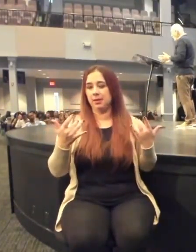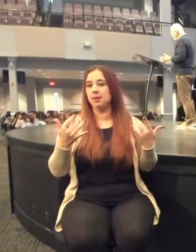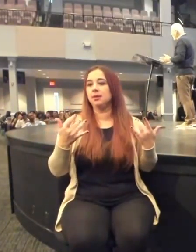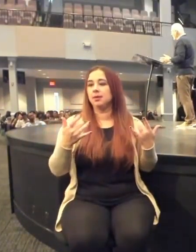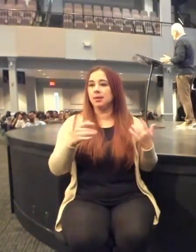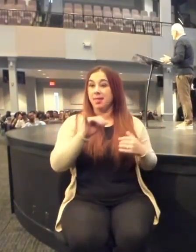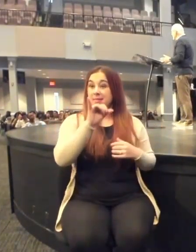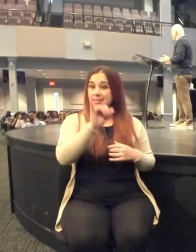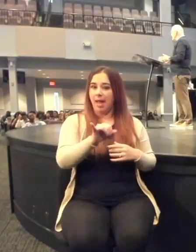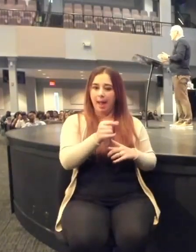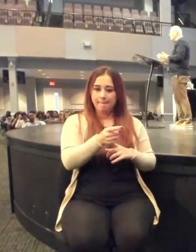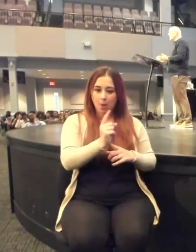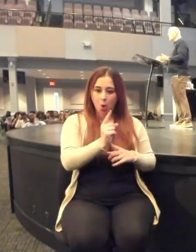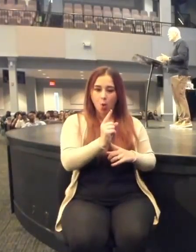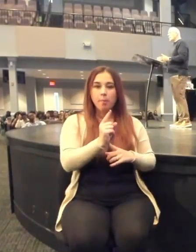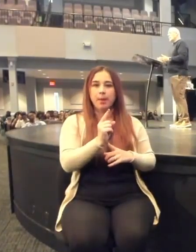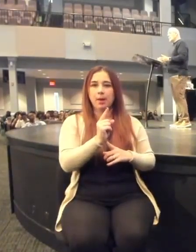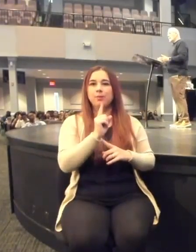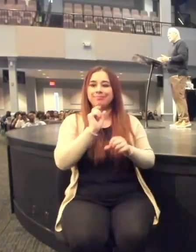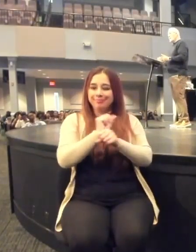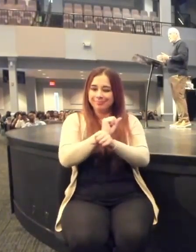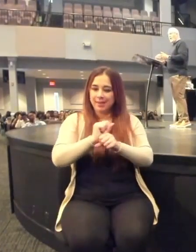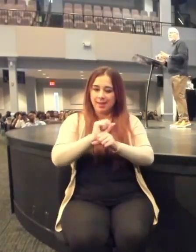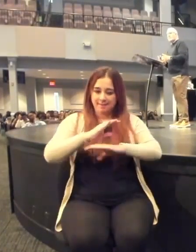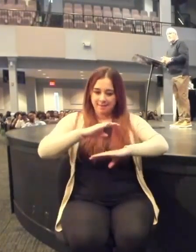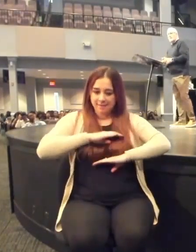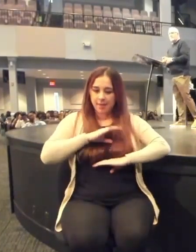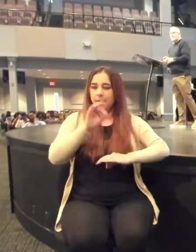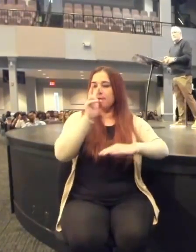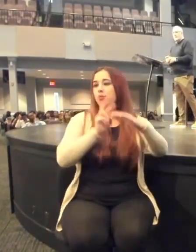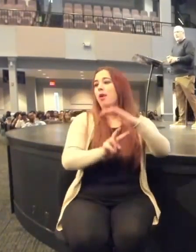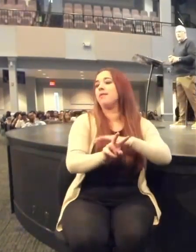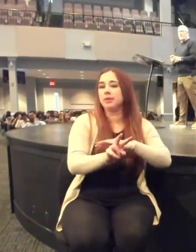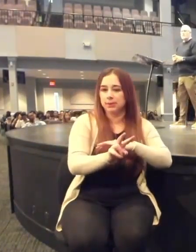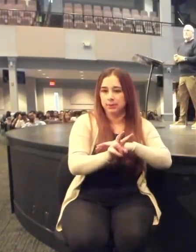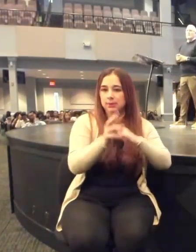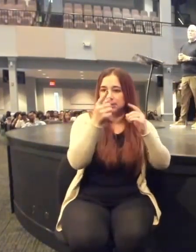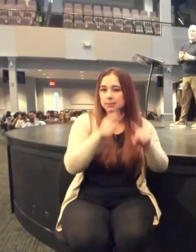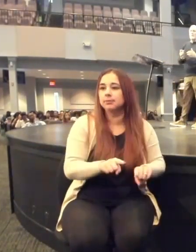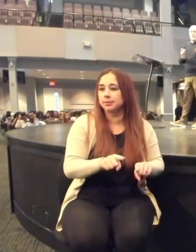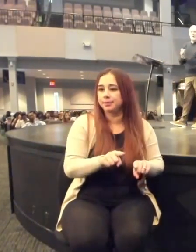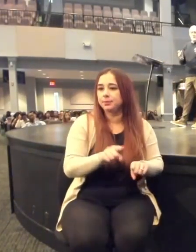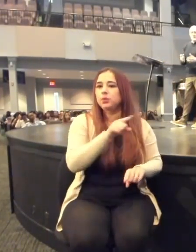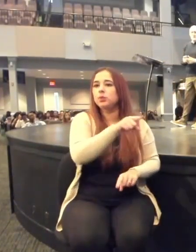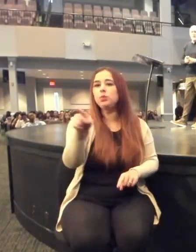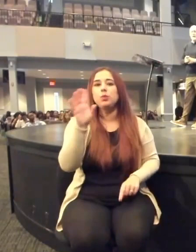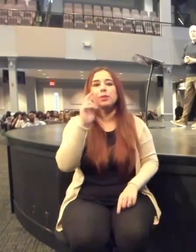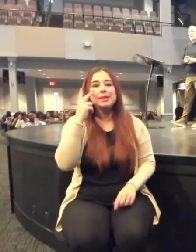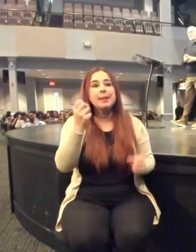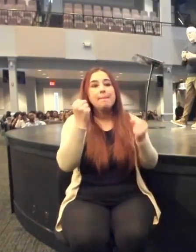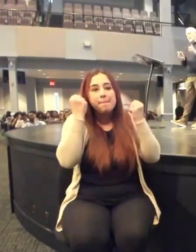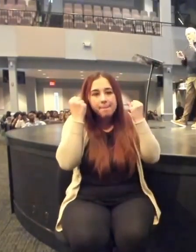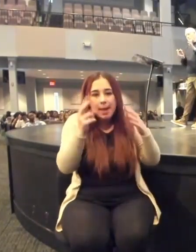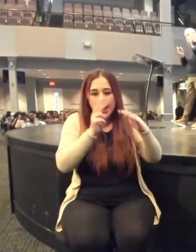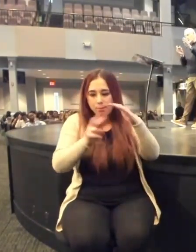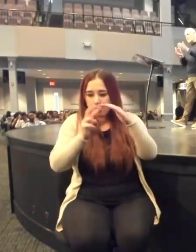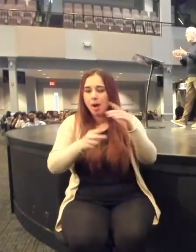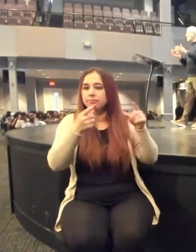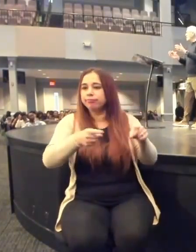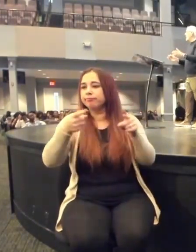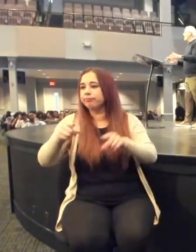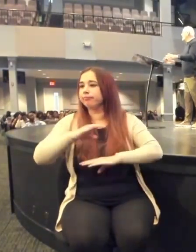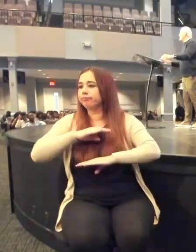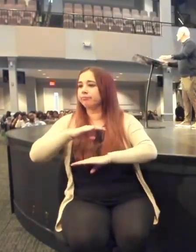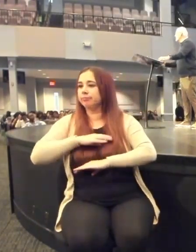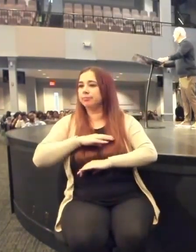This moment was the fulfillment of a prophecy, and you'll see many prophecies being fulfilled at this